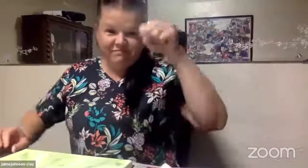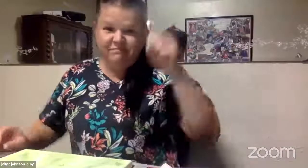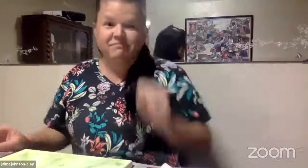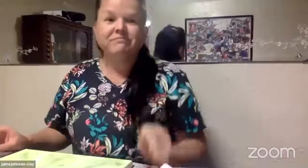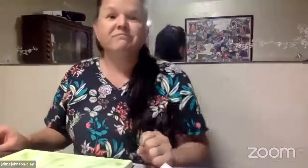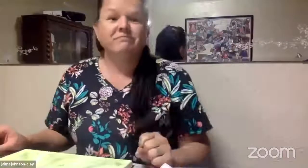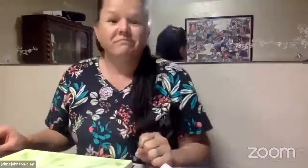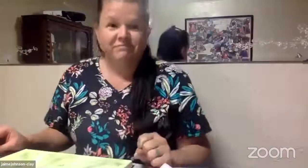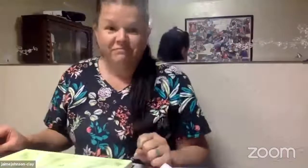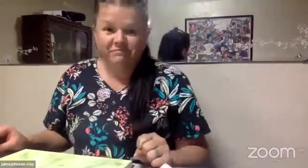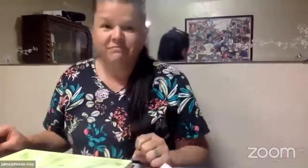Yeah.